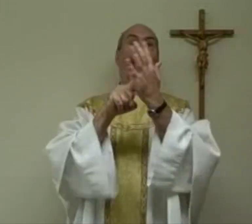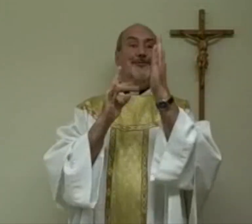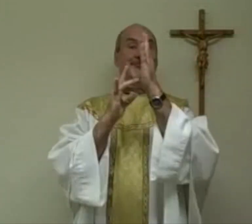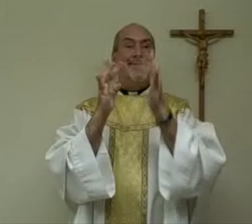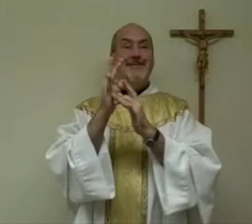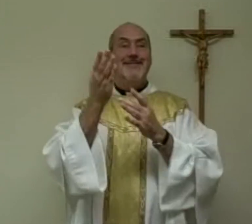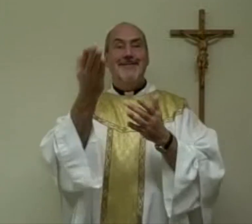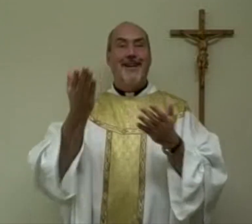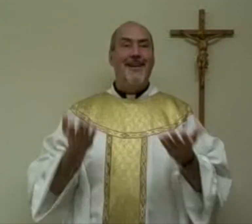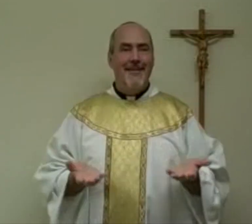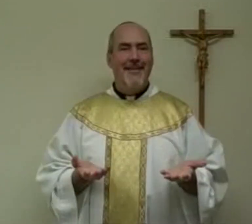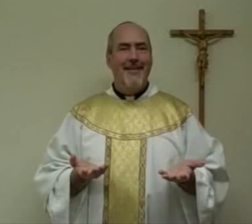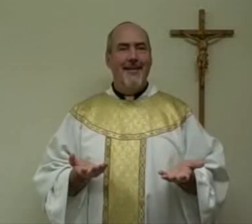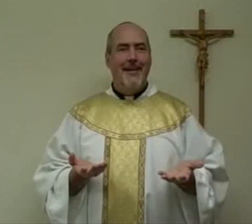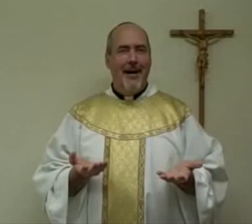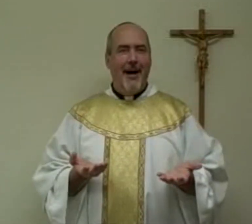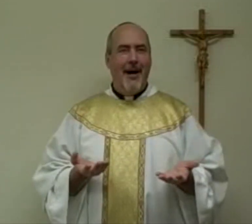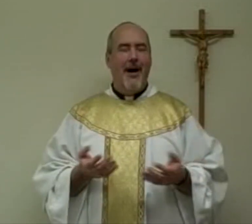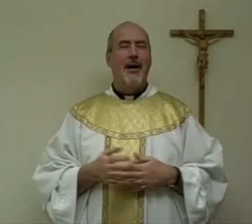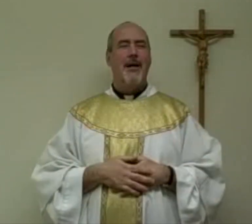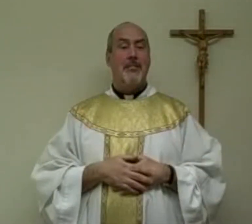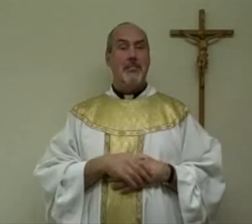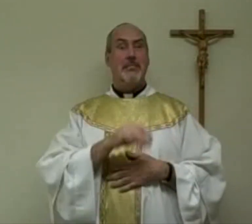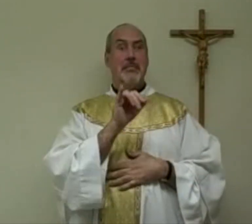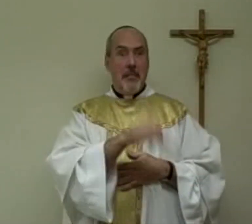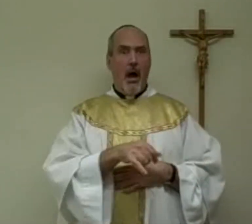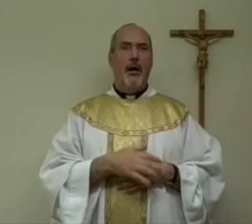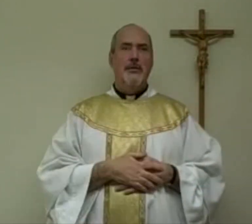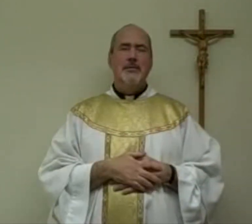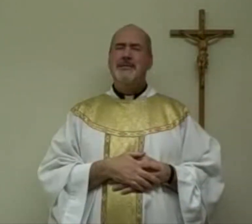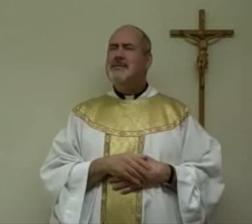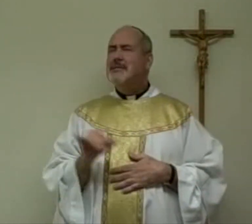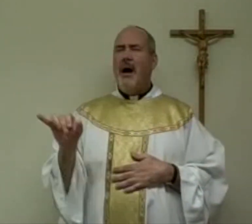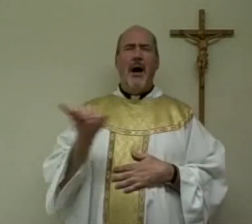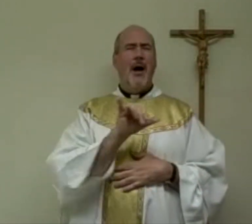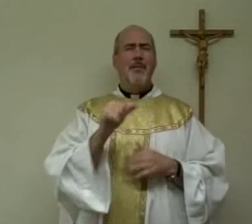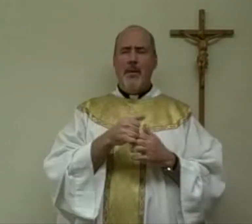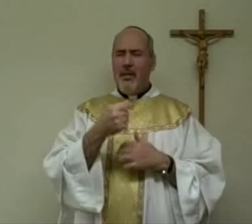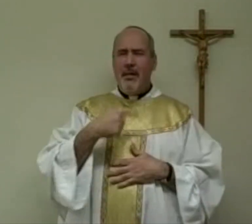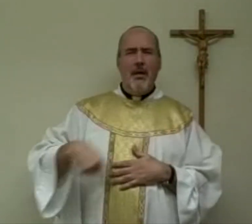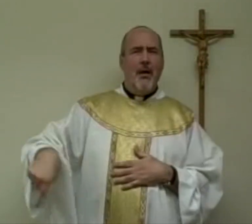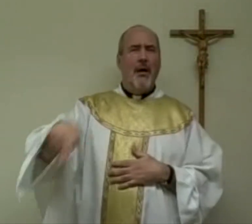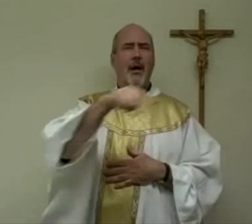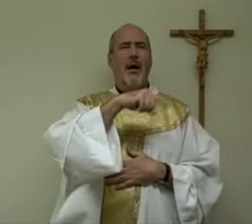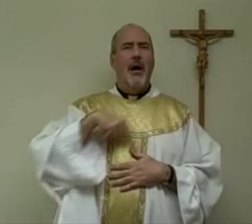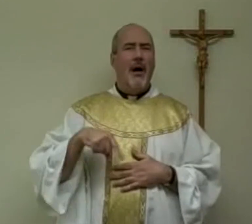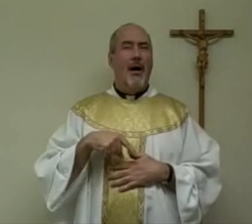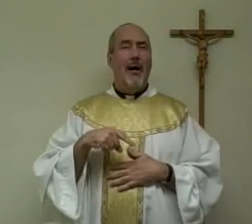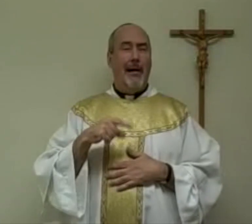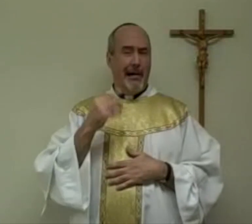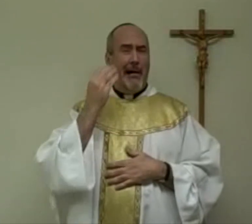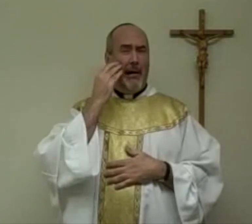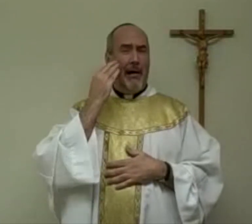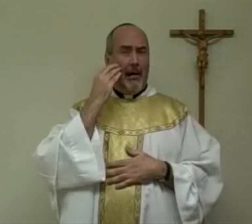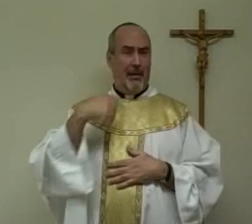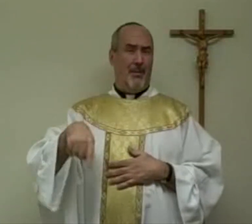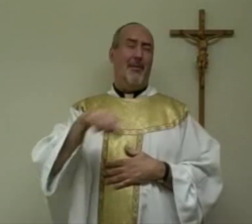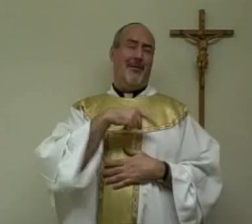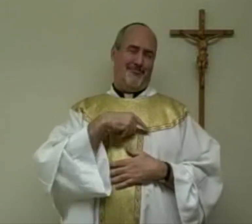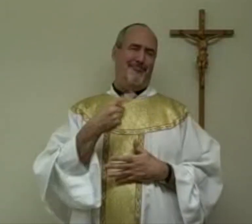relaxed, and then they were able to recognize him in that last instant. And I think that parallels what happens in our